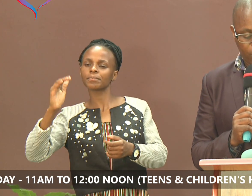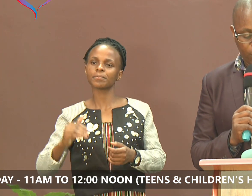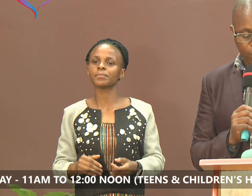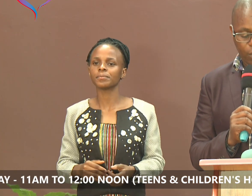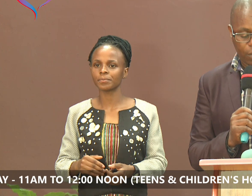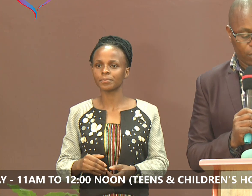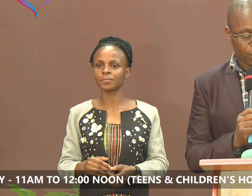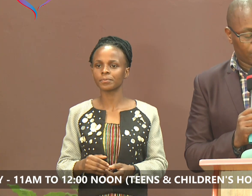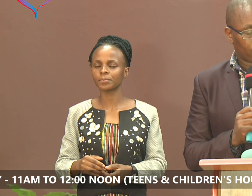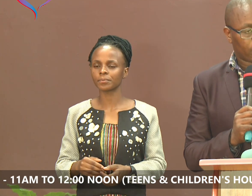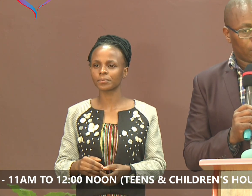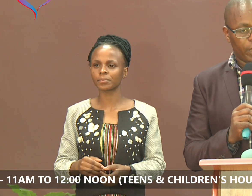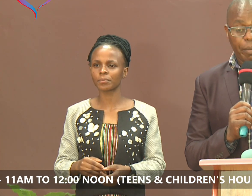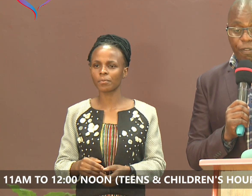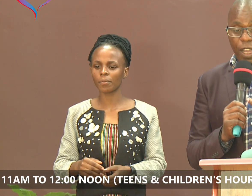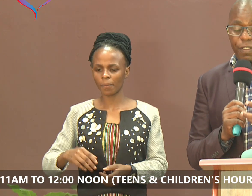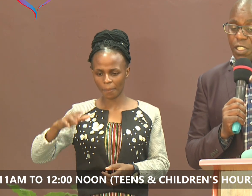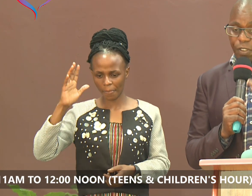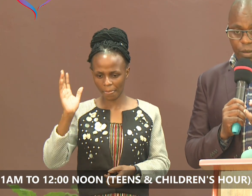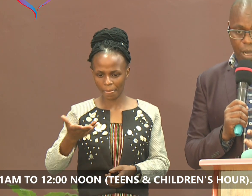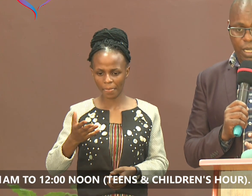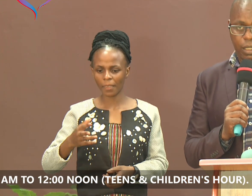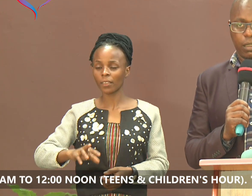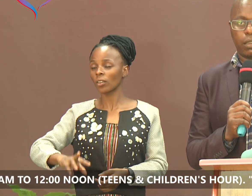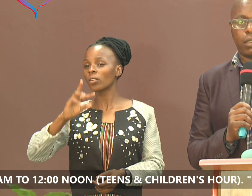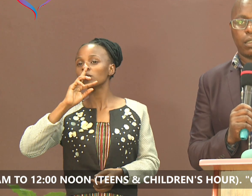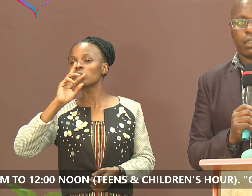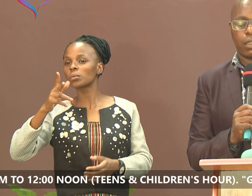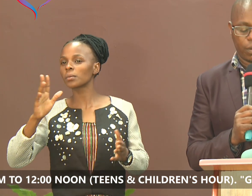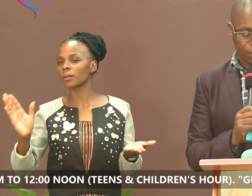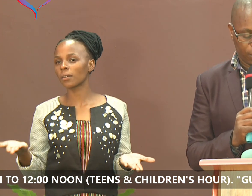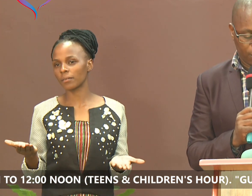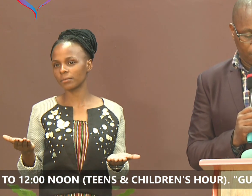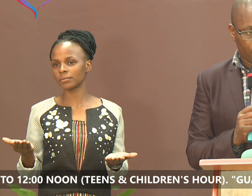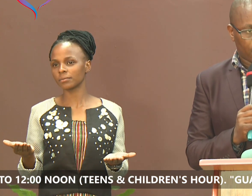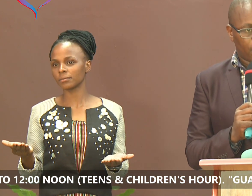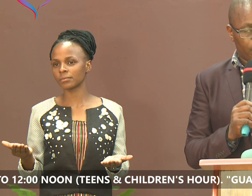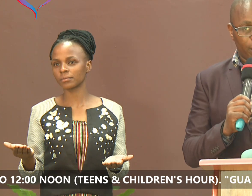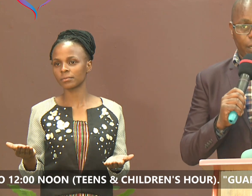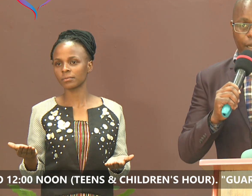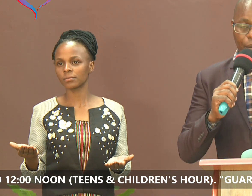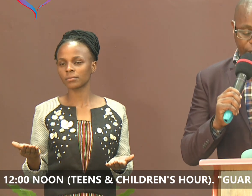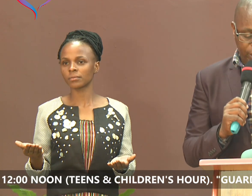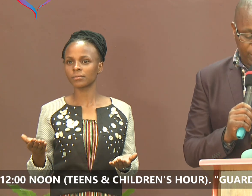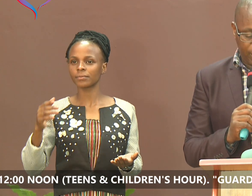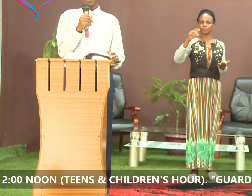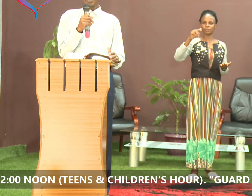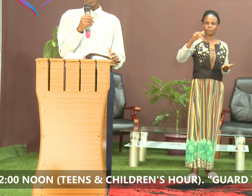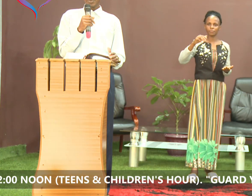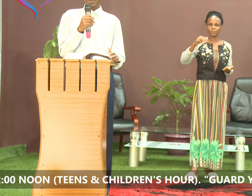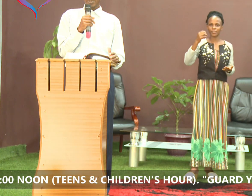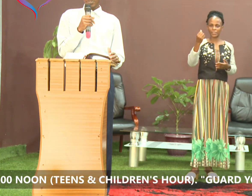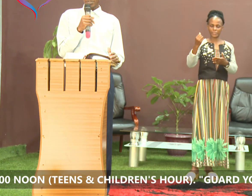afuna obubaka buno buva waliwe buvudde. Number 5 is feedback. Ekyokutaano okuddibwamu. Number 6